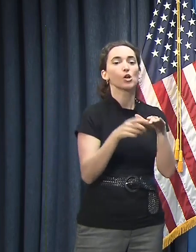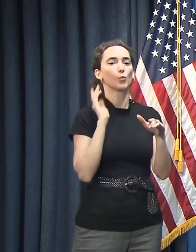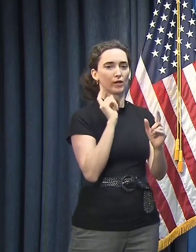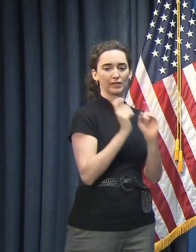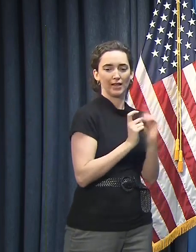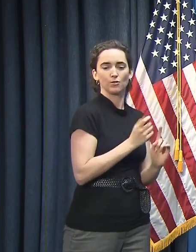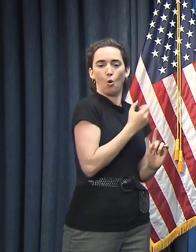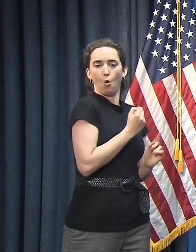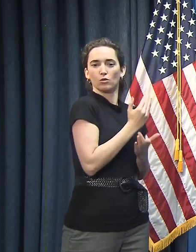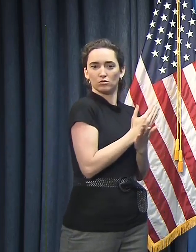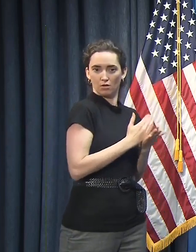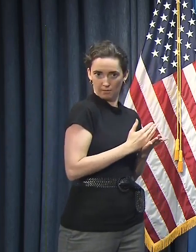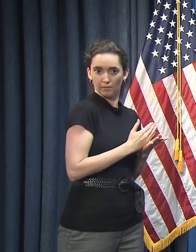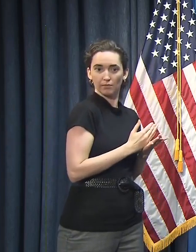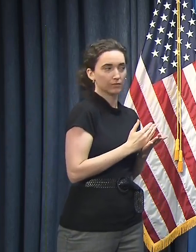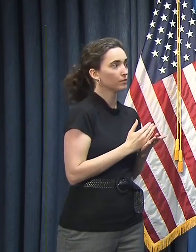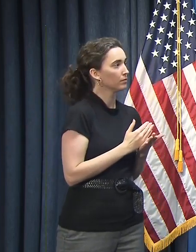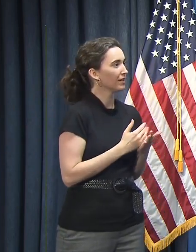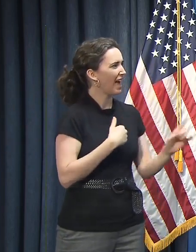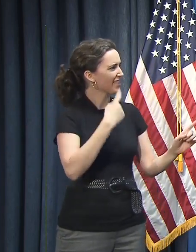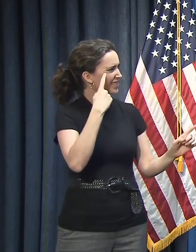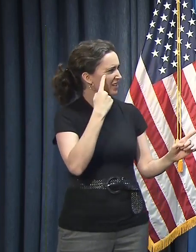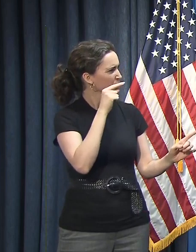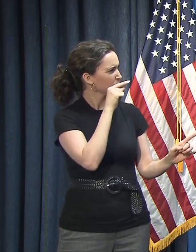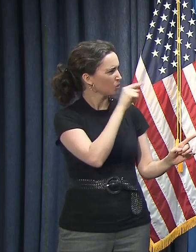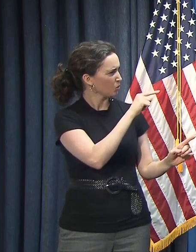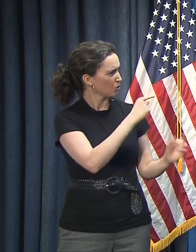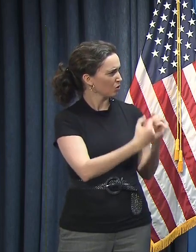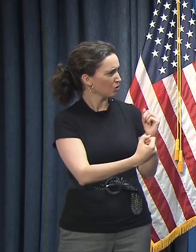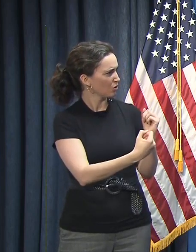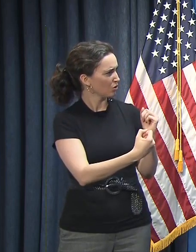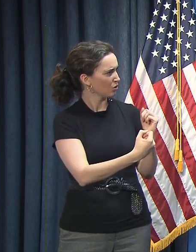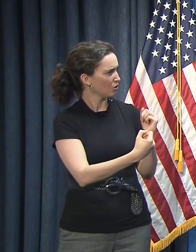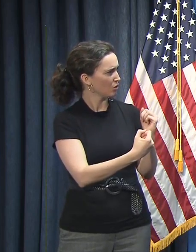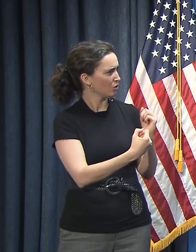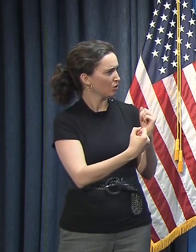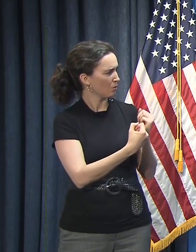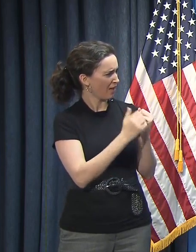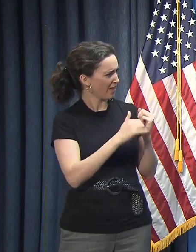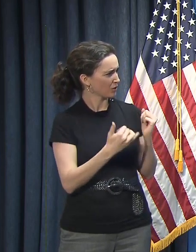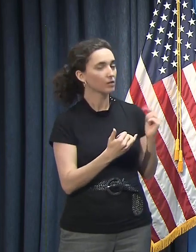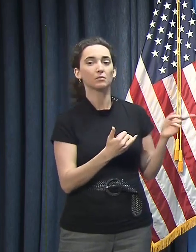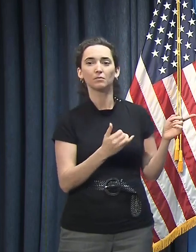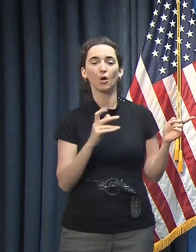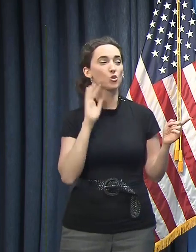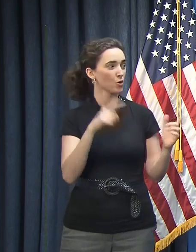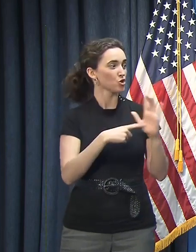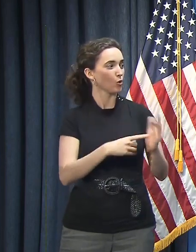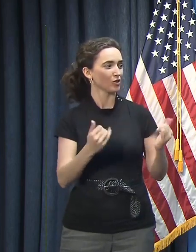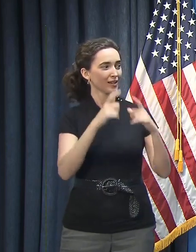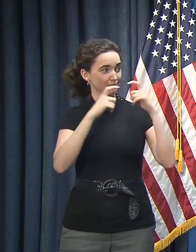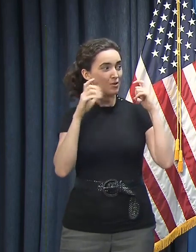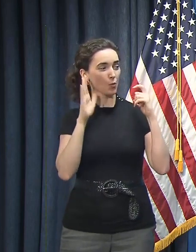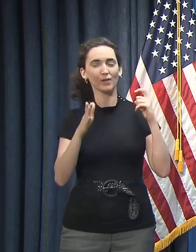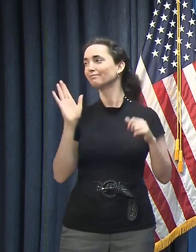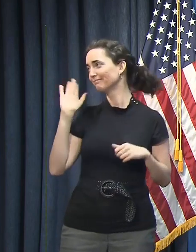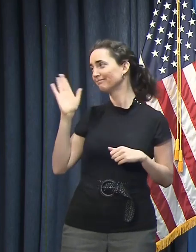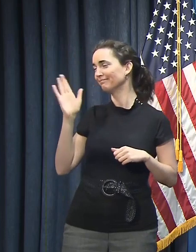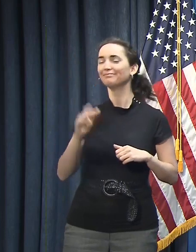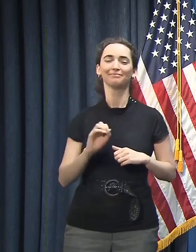helpful with those masks. I think you were supporting one of those today, weren't you? Okay.